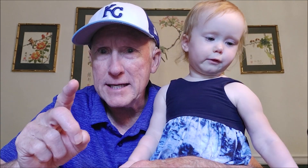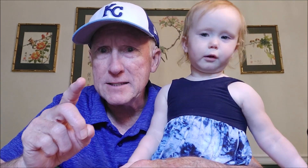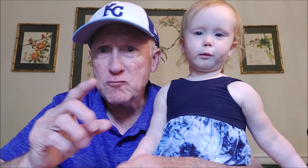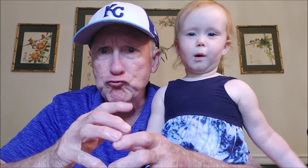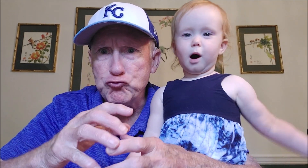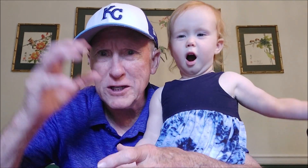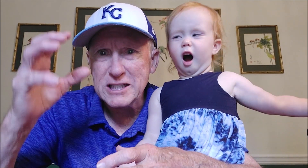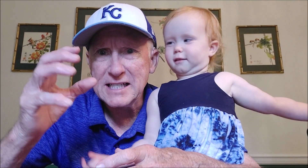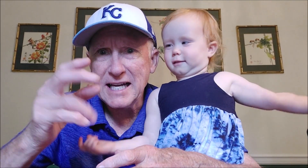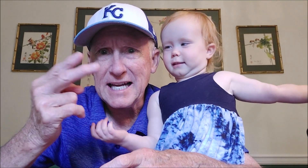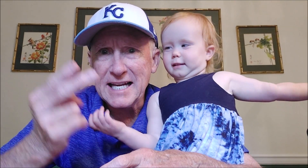is ripped.